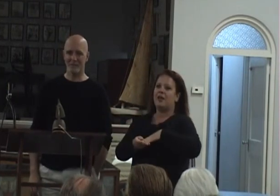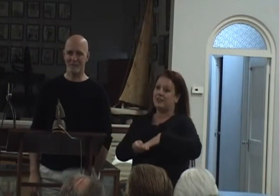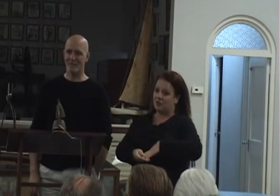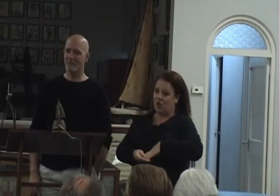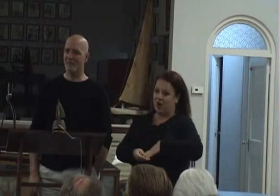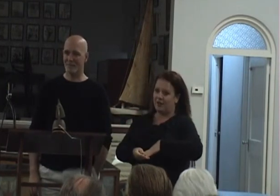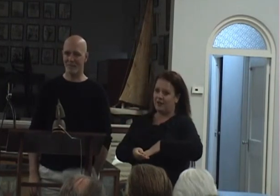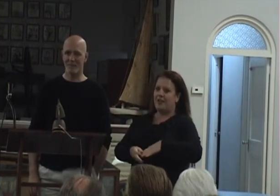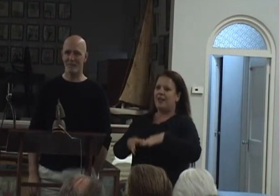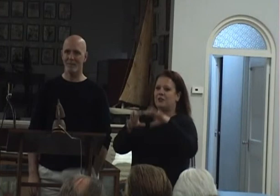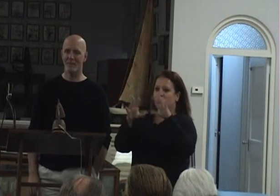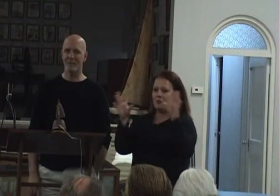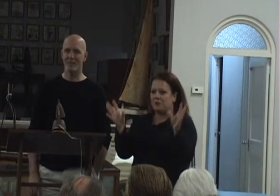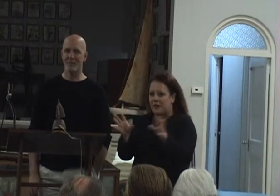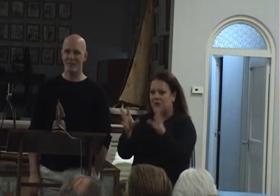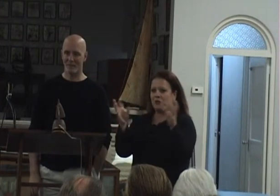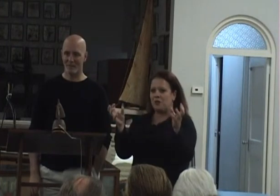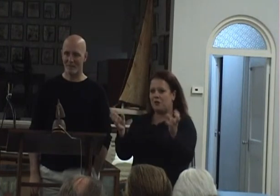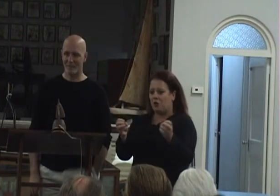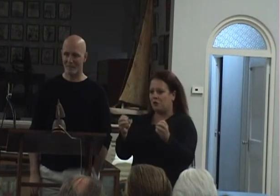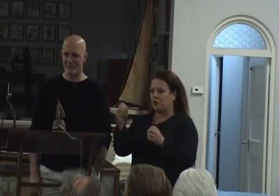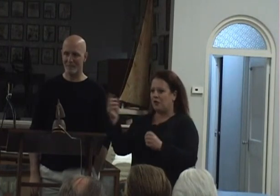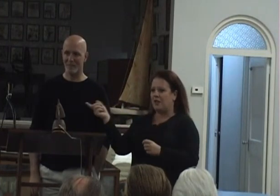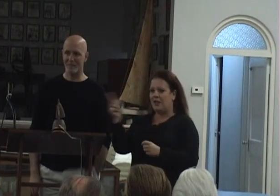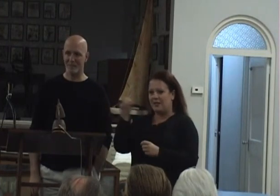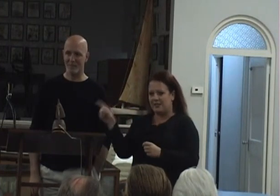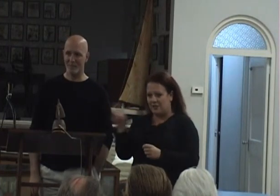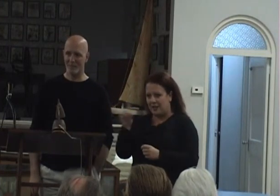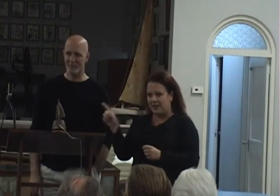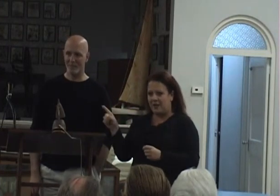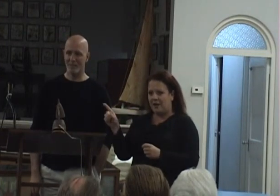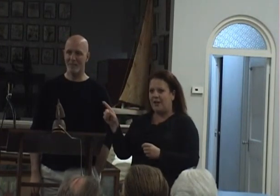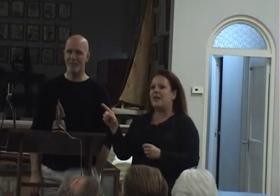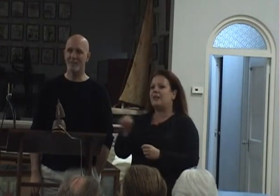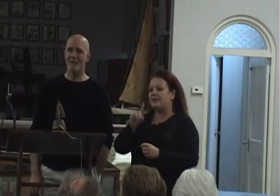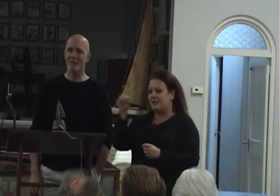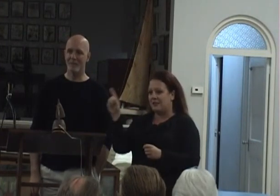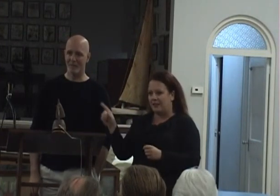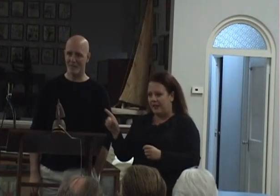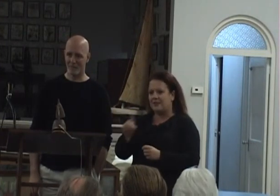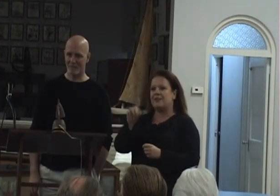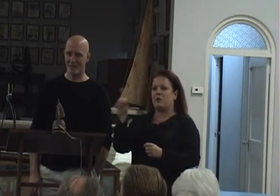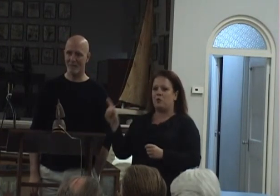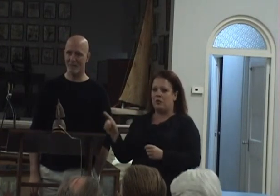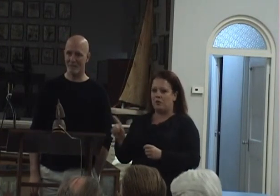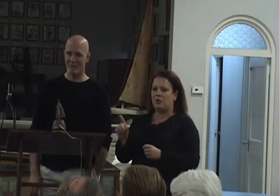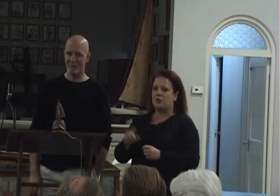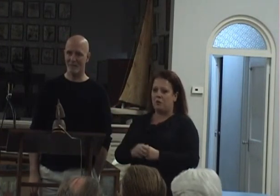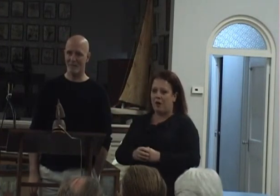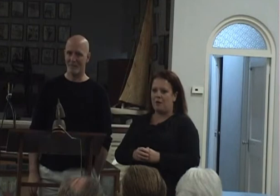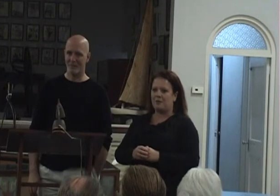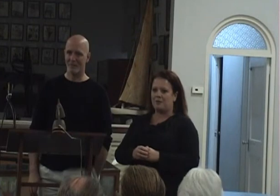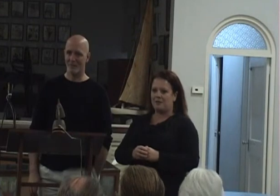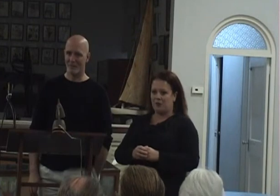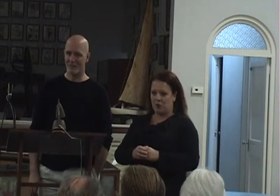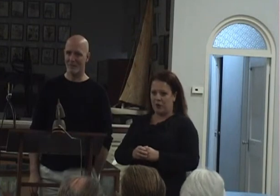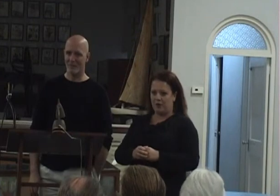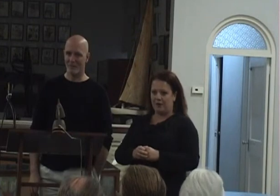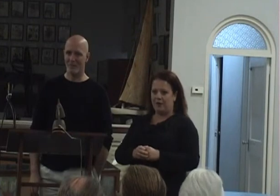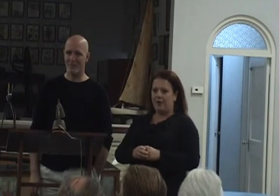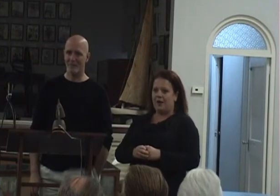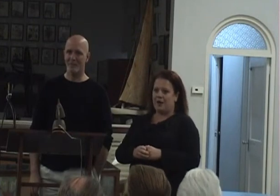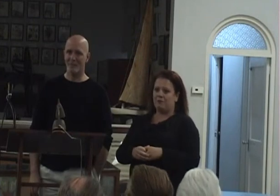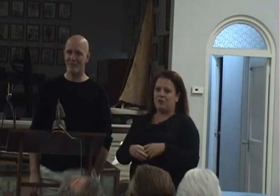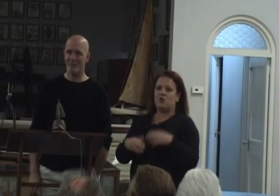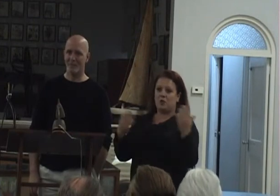Geographically, it's not. In terms of history and culture and connectivity, it is the landscape within which the Bahamas is